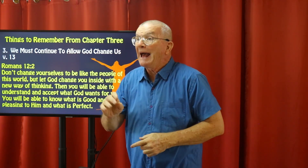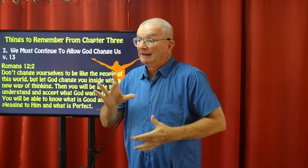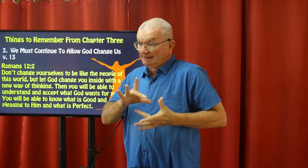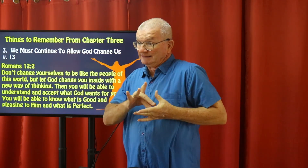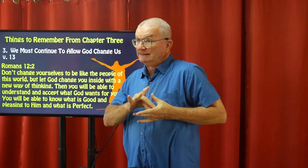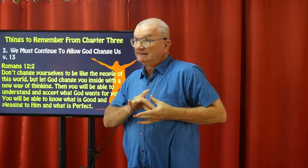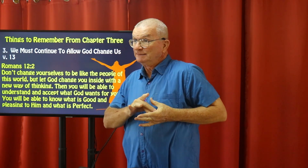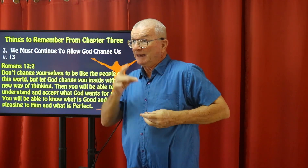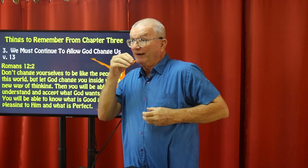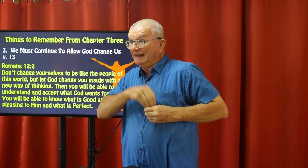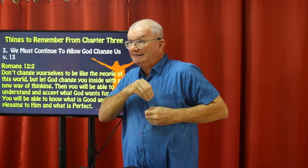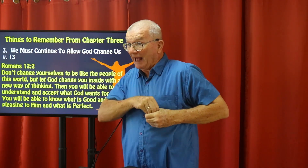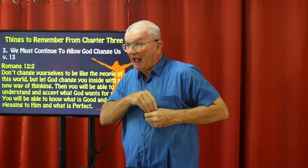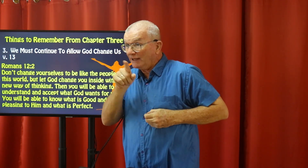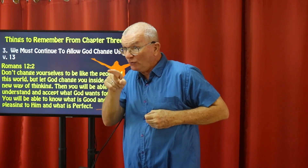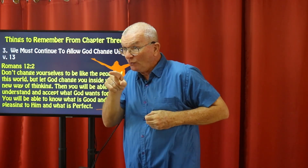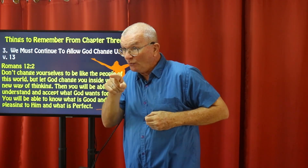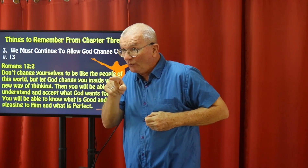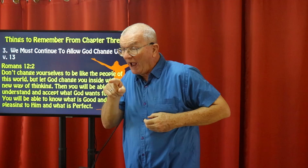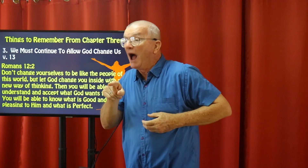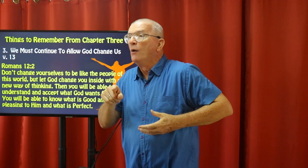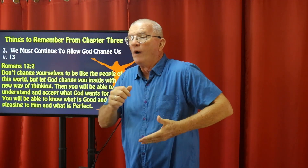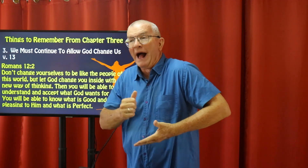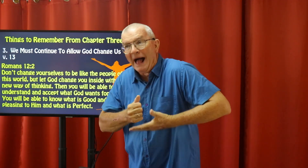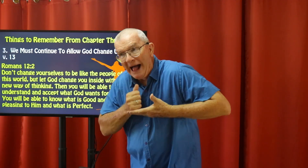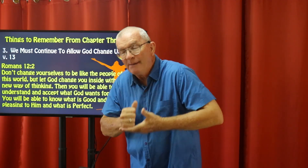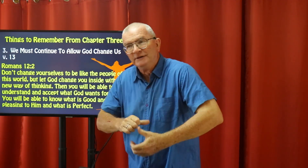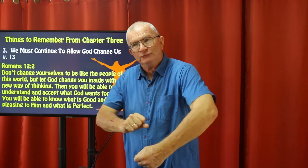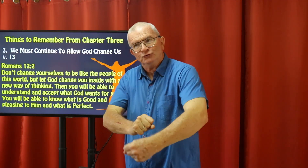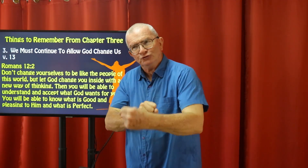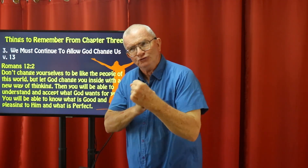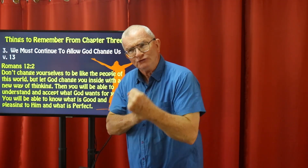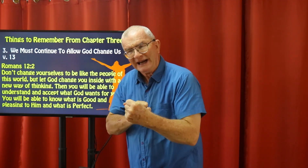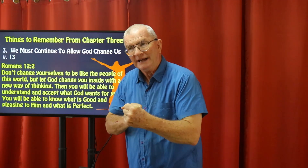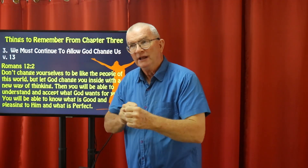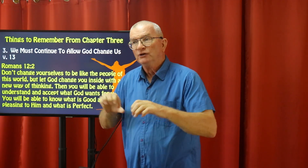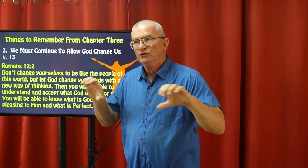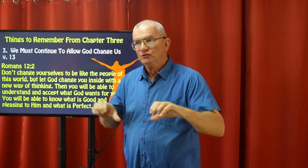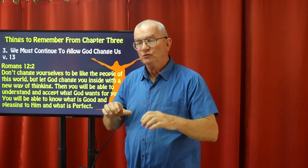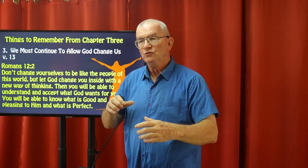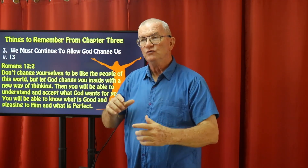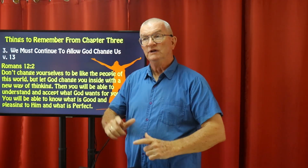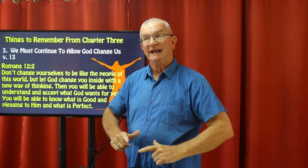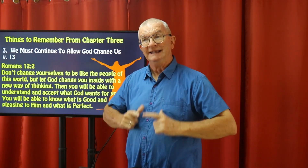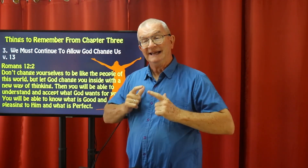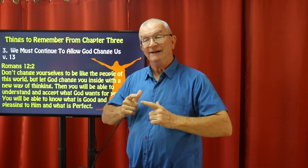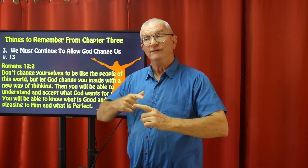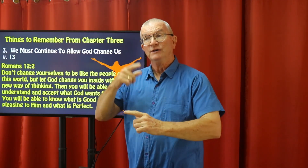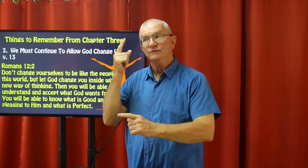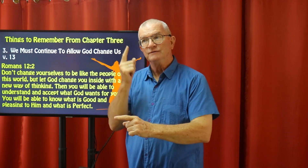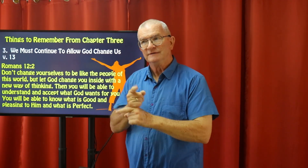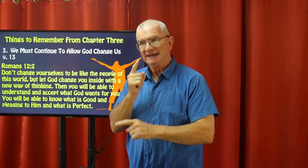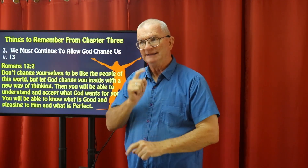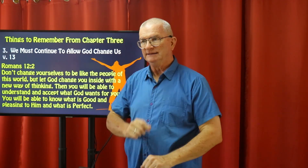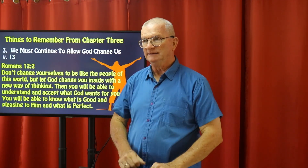how to live right, and the Spirit inside you will help you to be strong to do